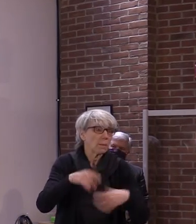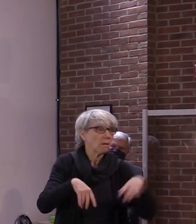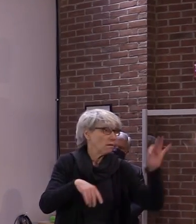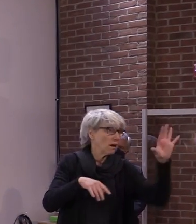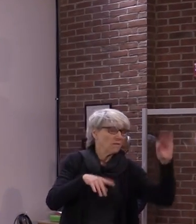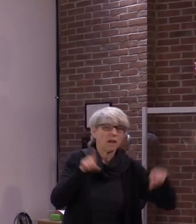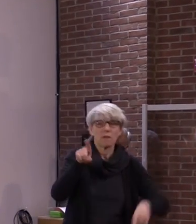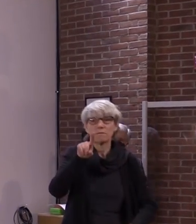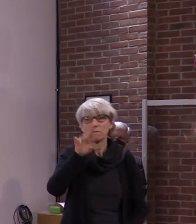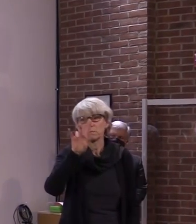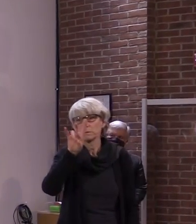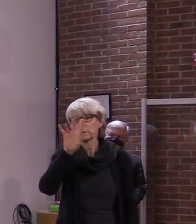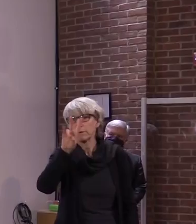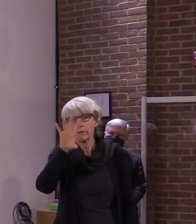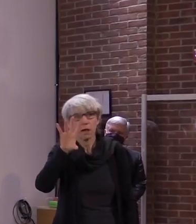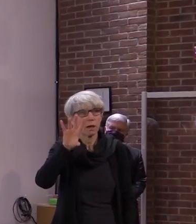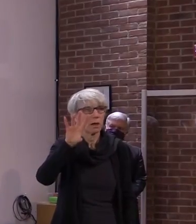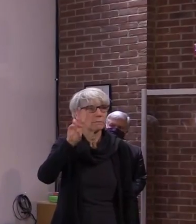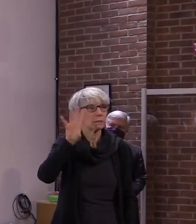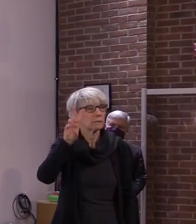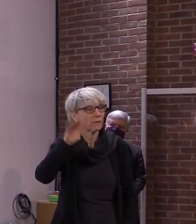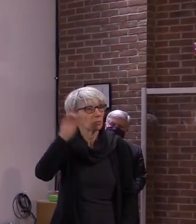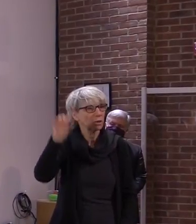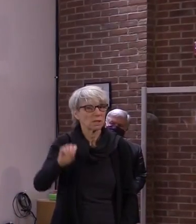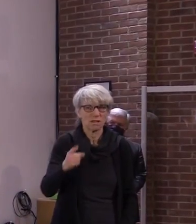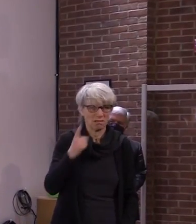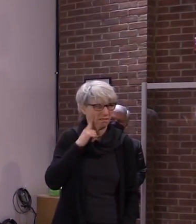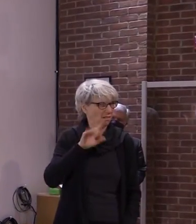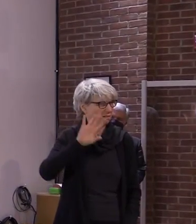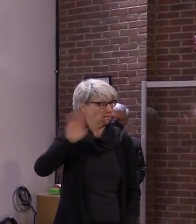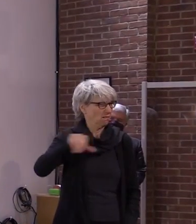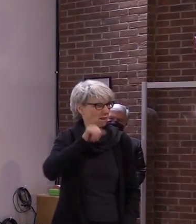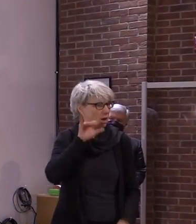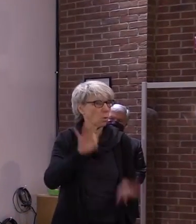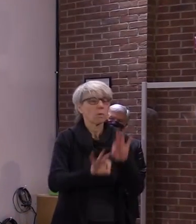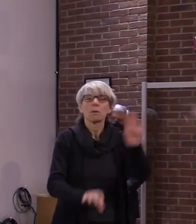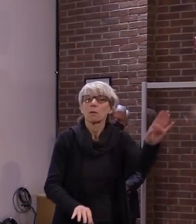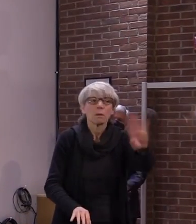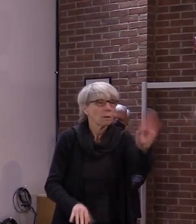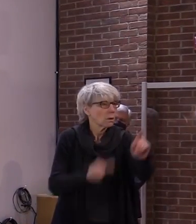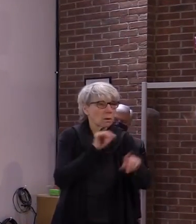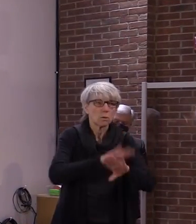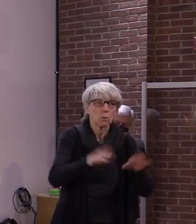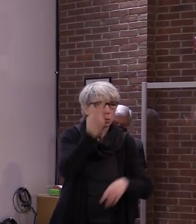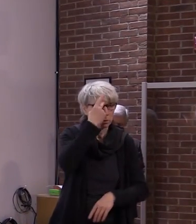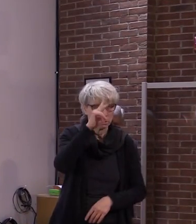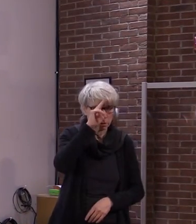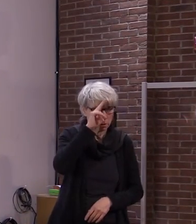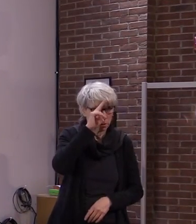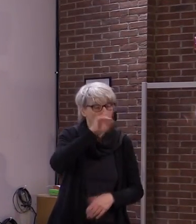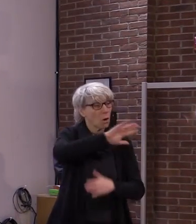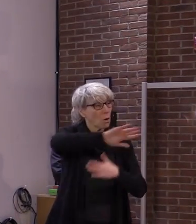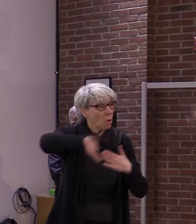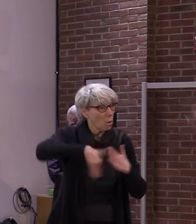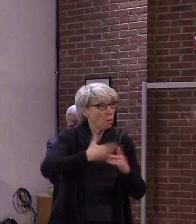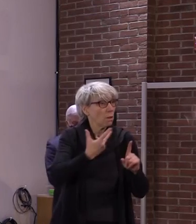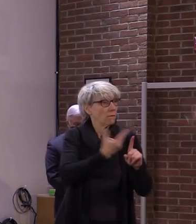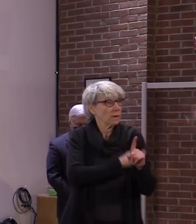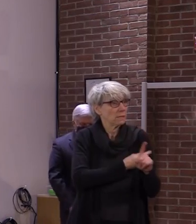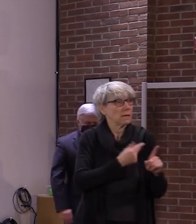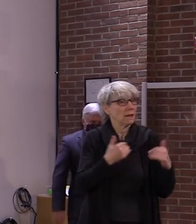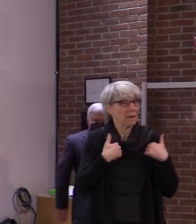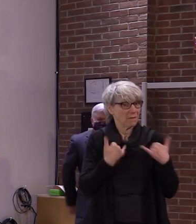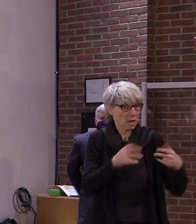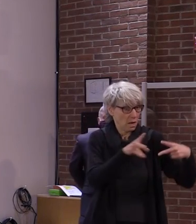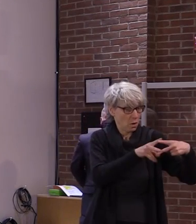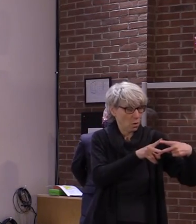they are no less important and overall beneficial. All the vaccines now available, and those we hope to have